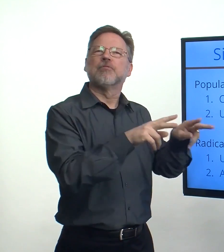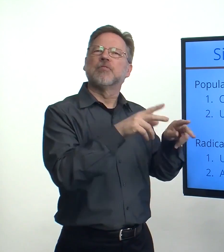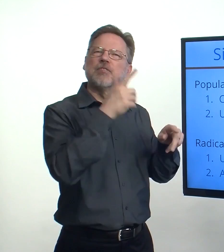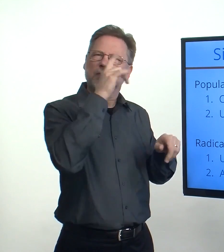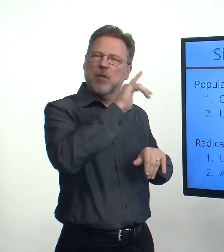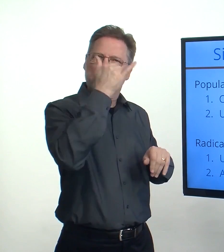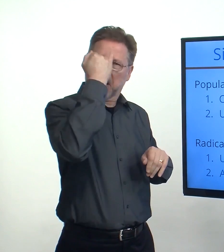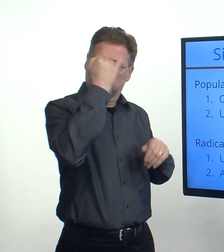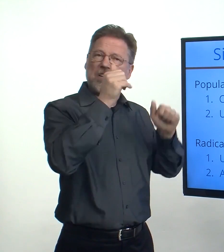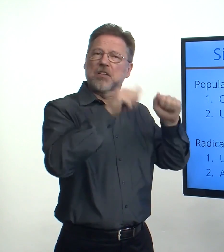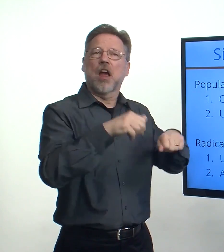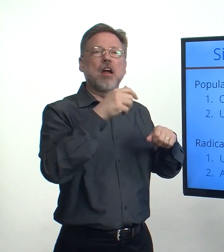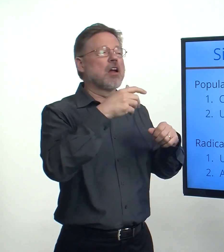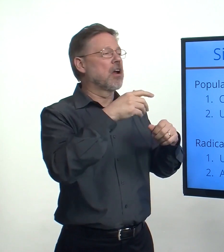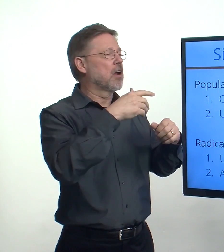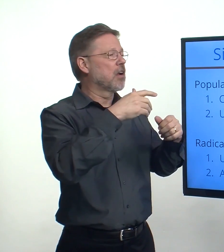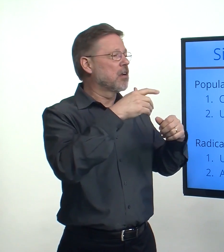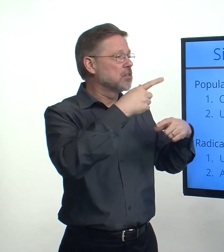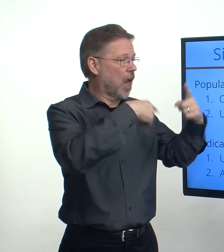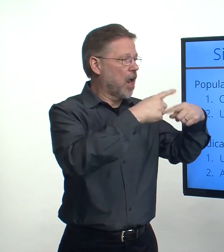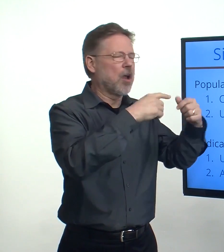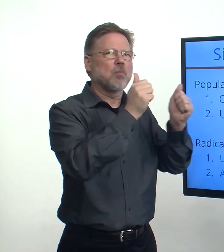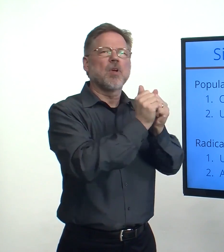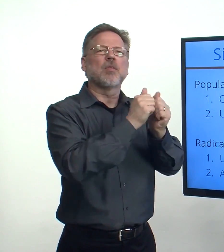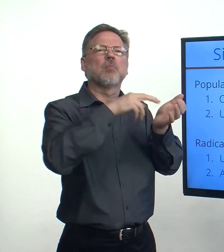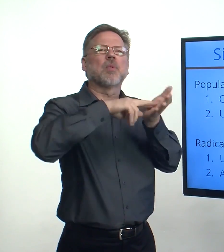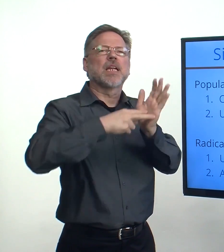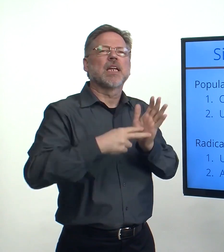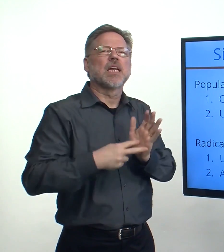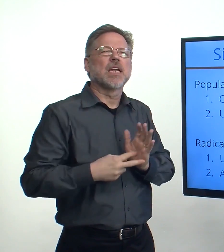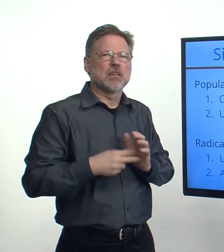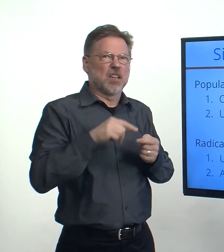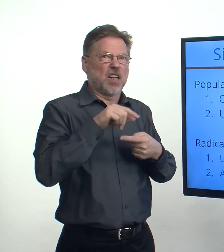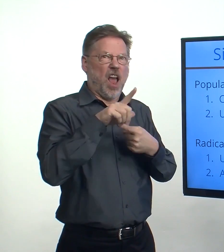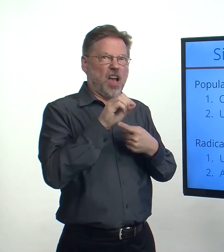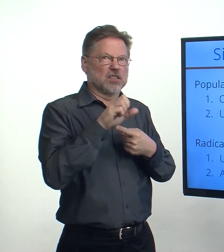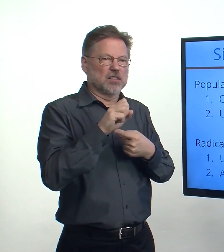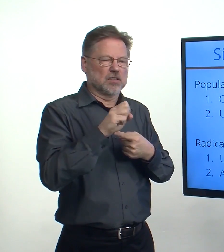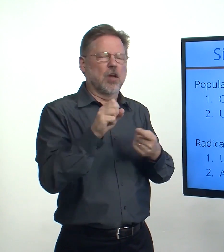Now you can use the same idea with signs. Based on meaning, glosses are assigned,